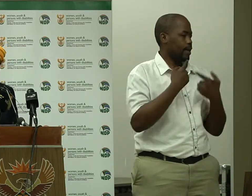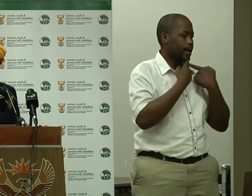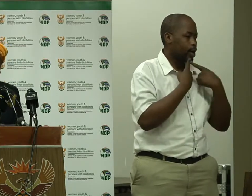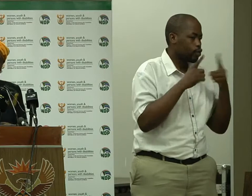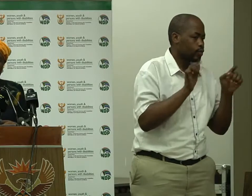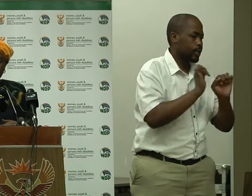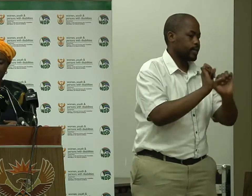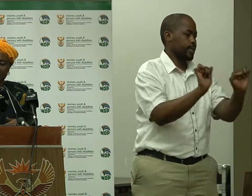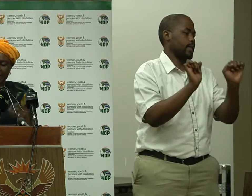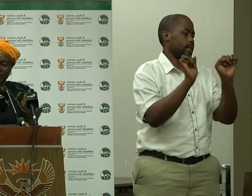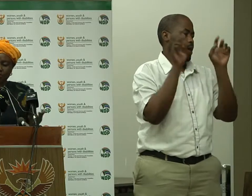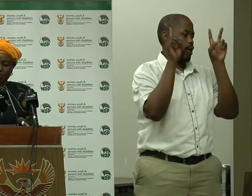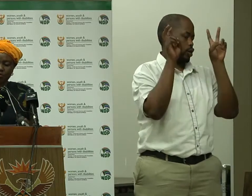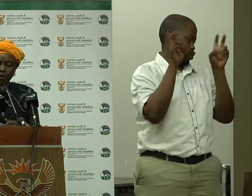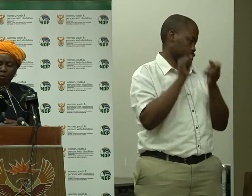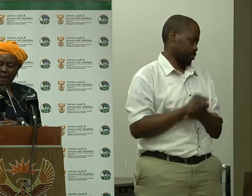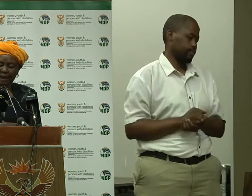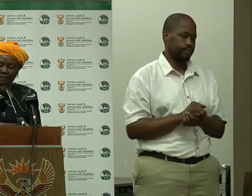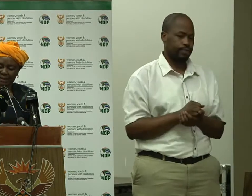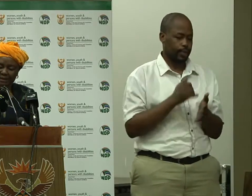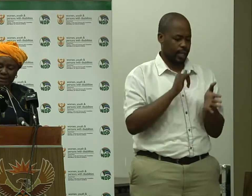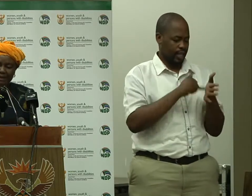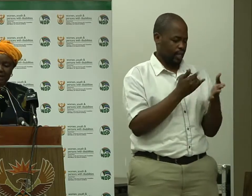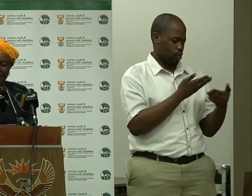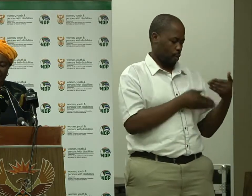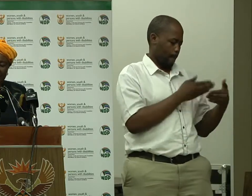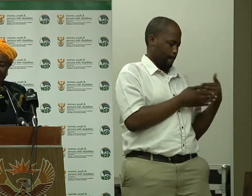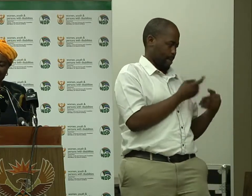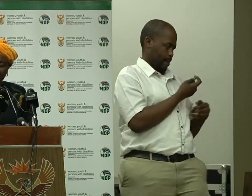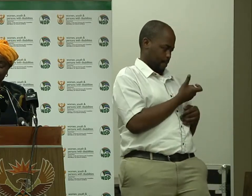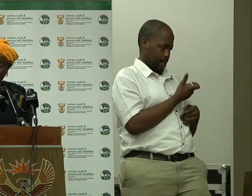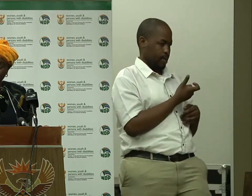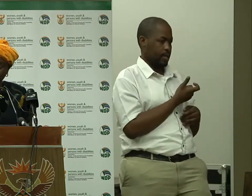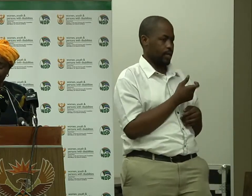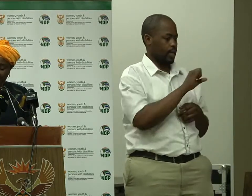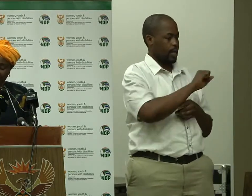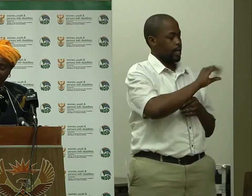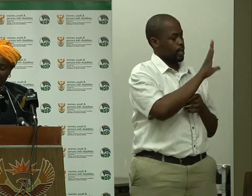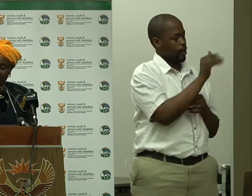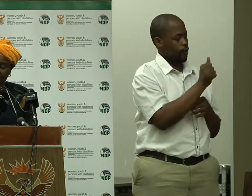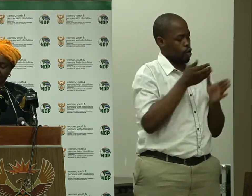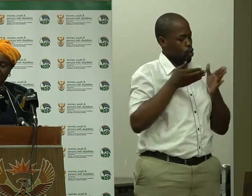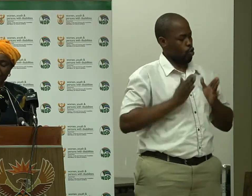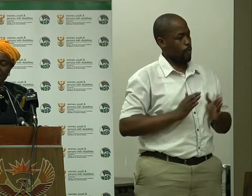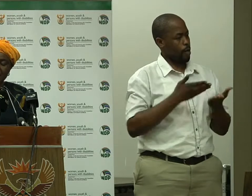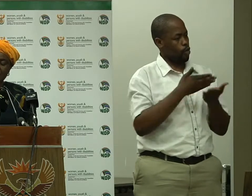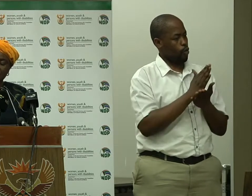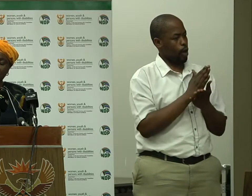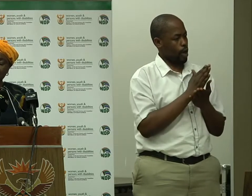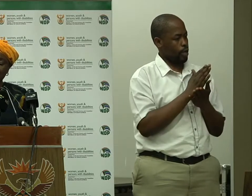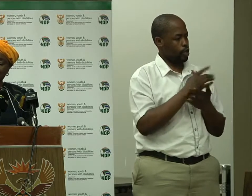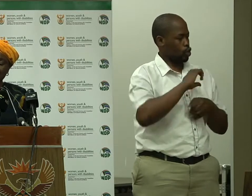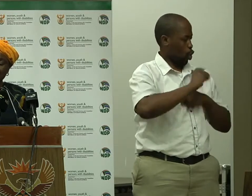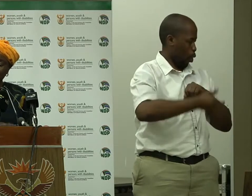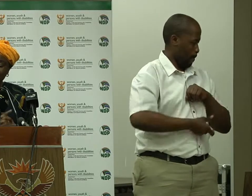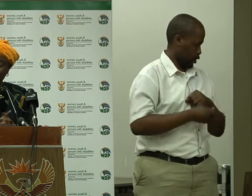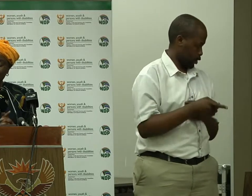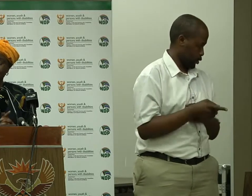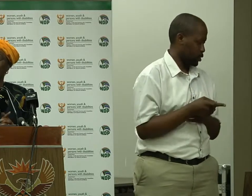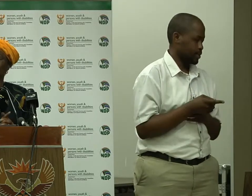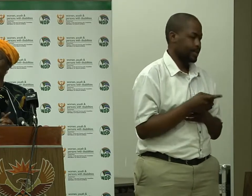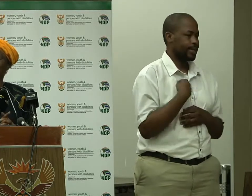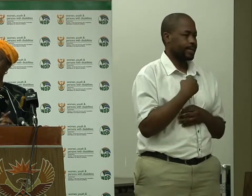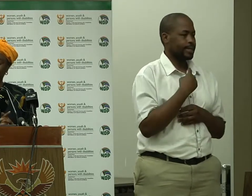issues. Just to go back a bit, the South African Human Rights Commission noted a